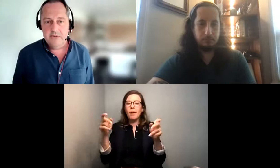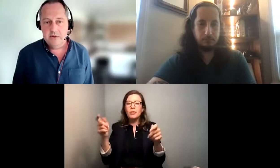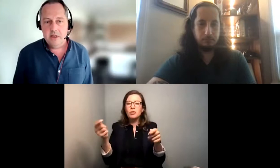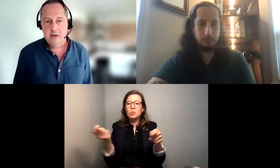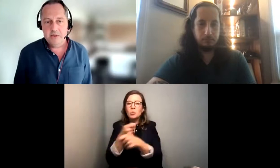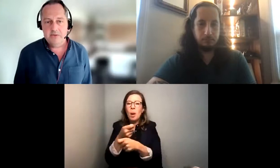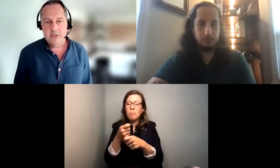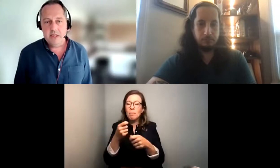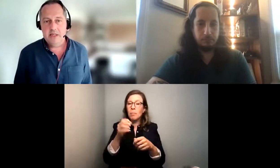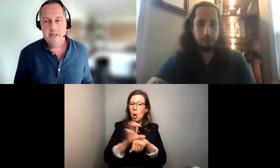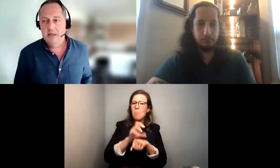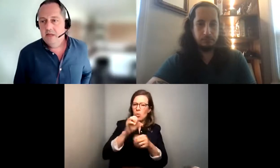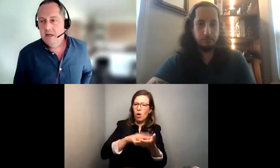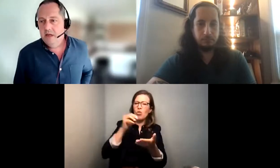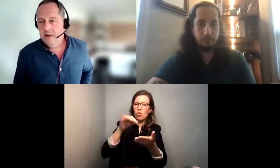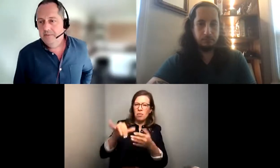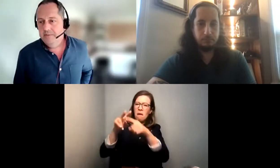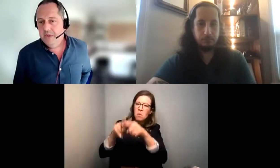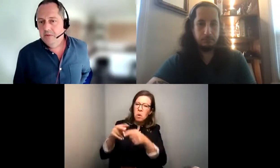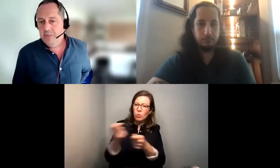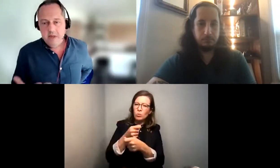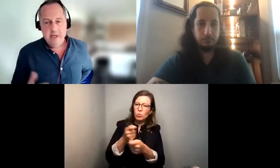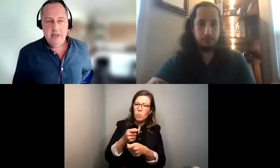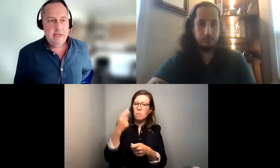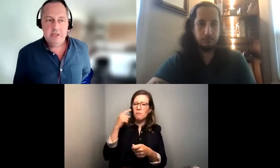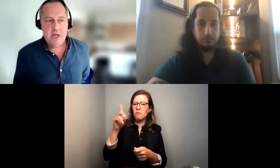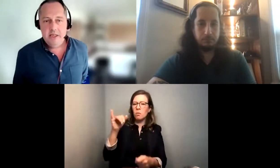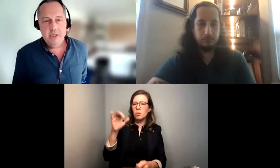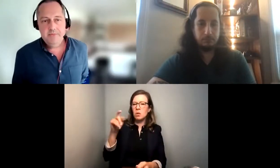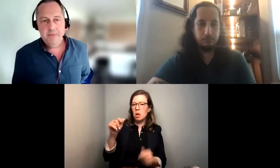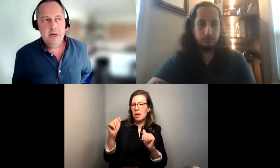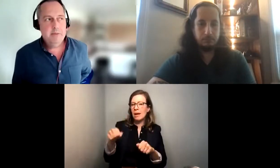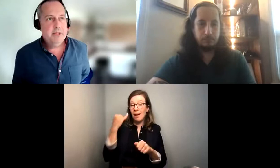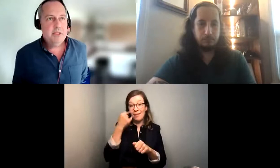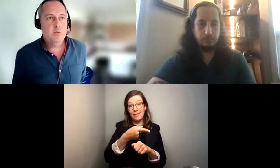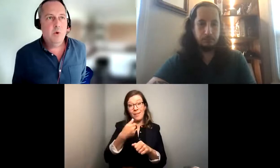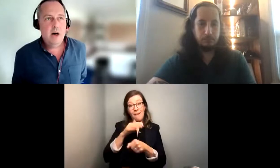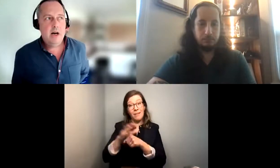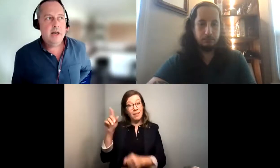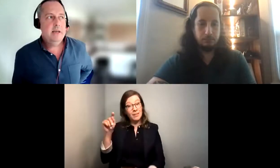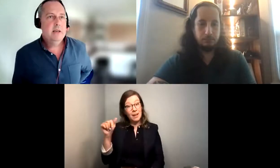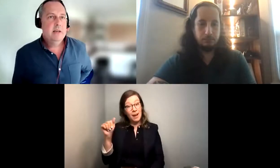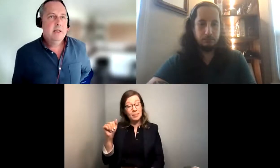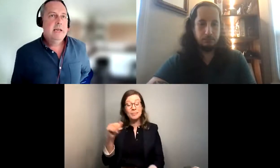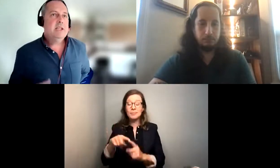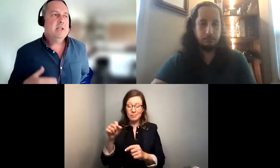learn, given sufficient data. But it is a challenge. And this is